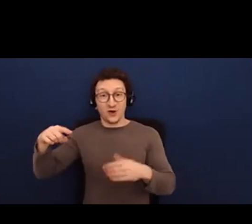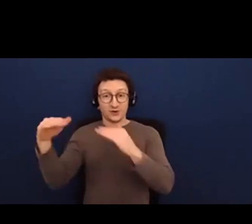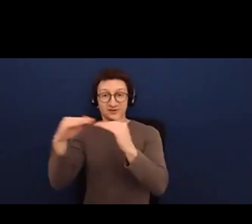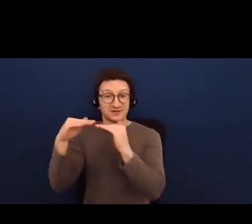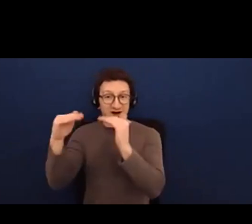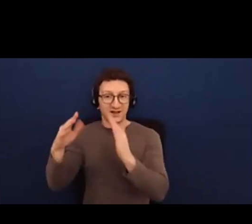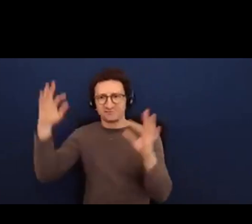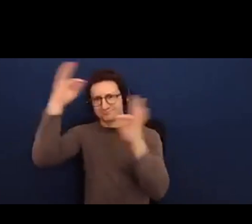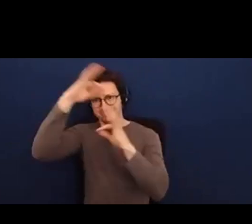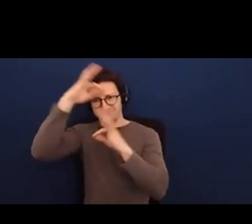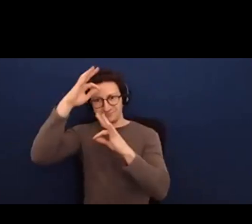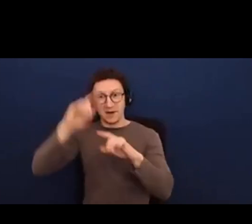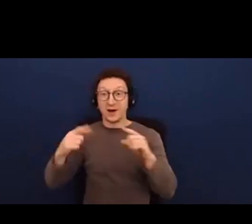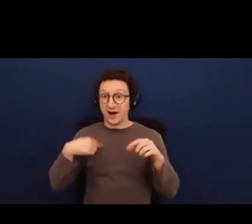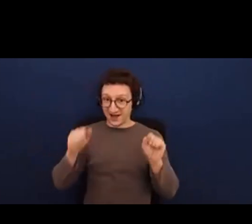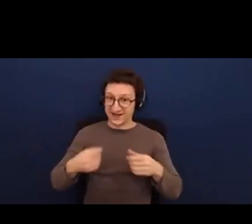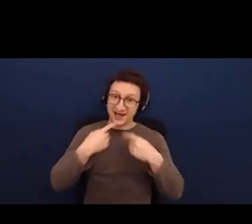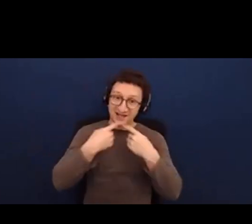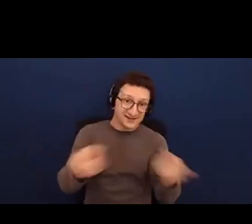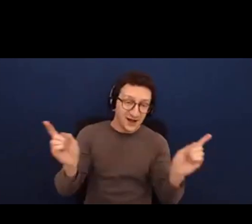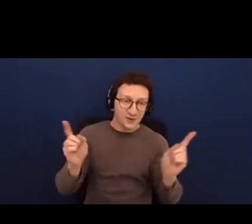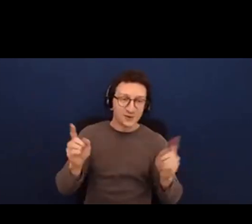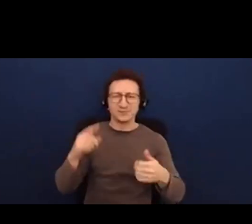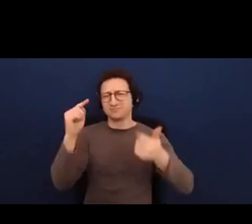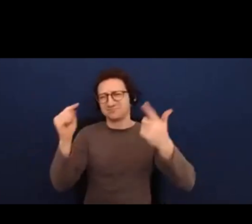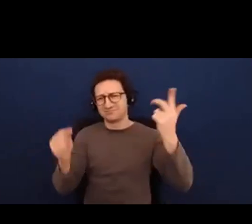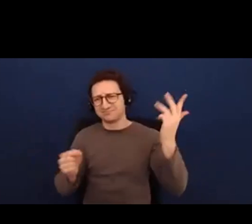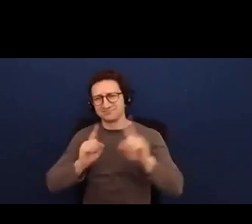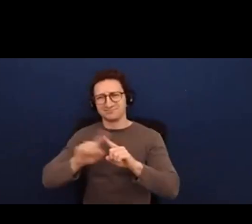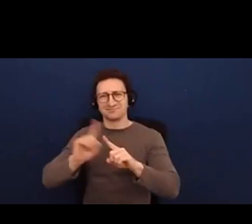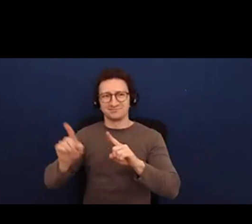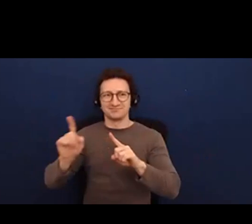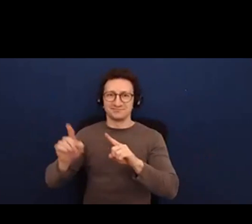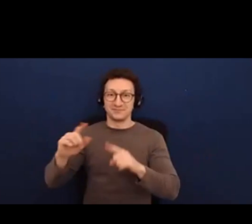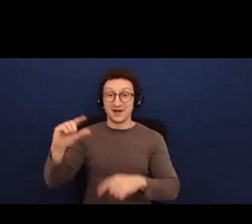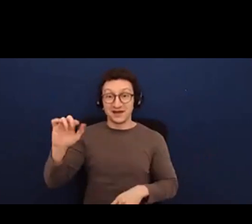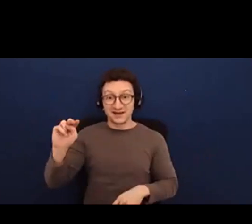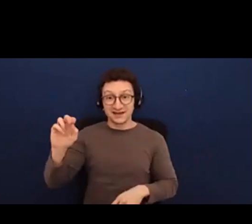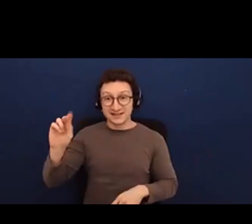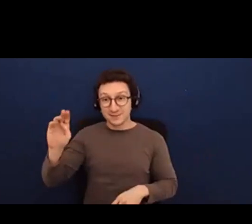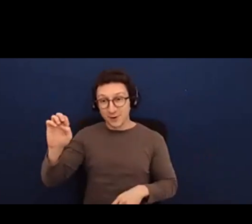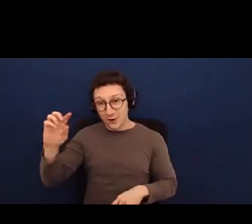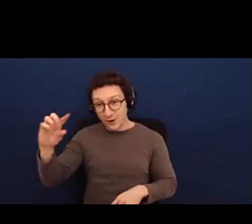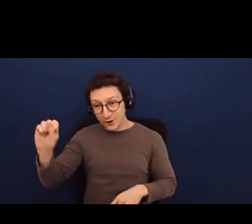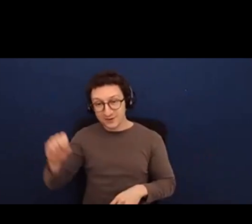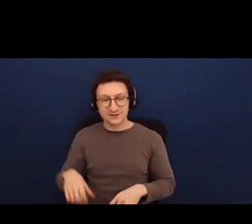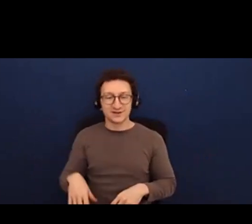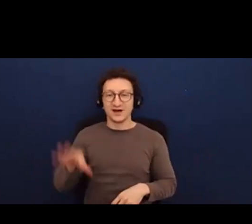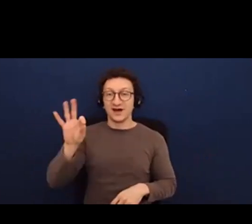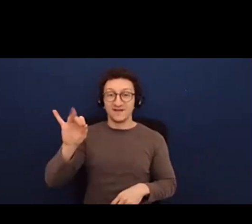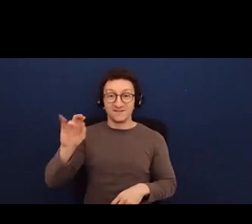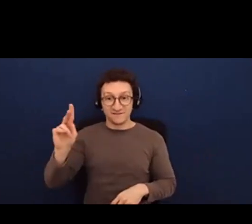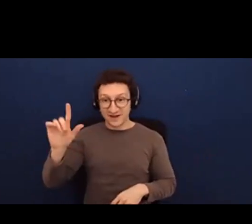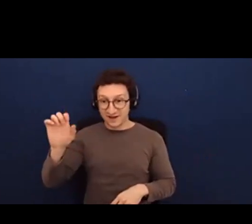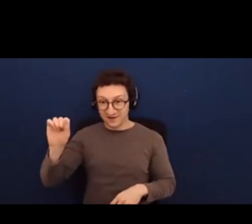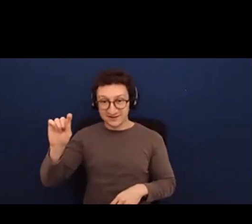about Gordas and Finkelstein and the Ginsbergs and so on and so forth, if you get a copy